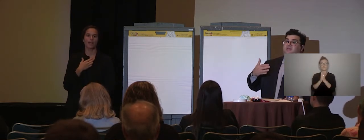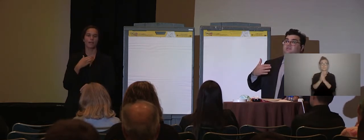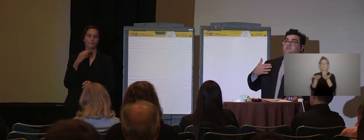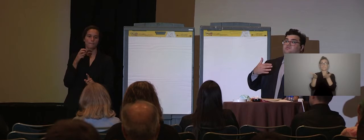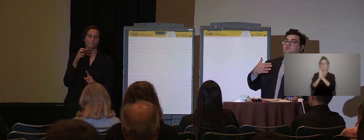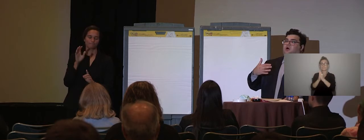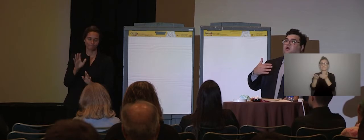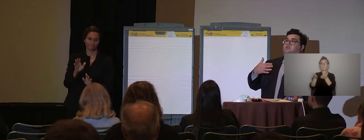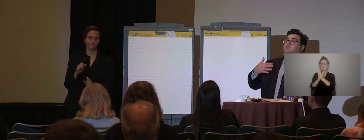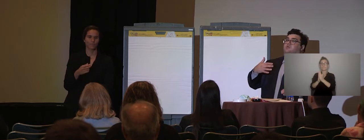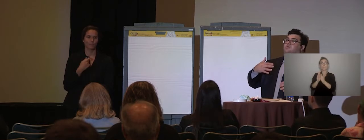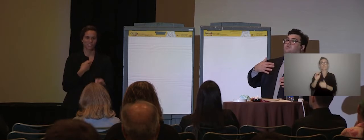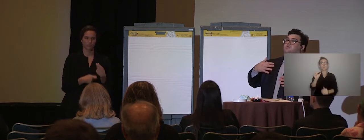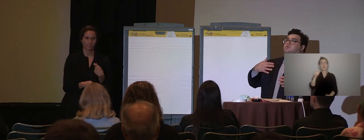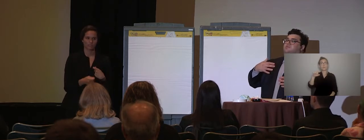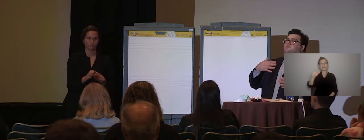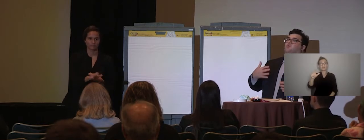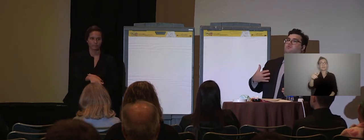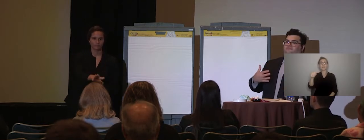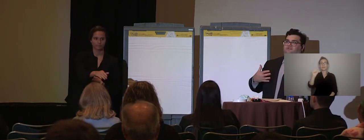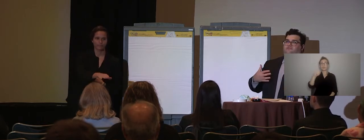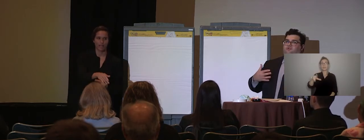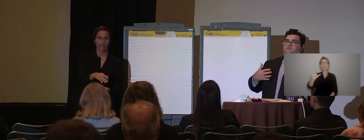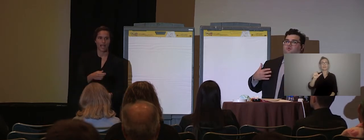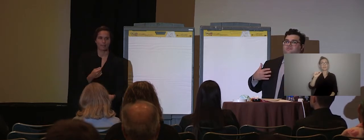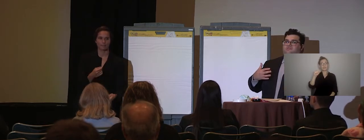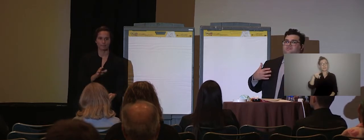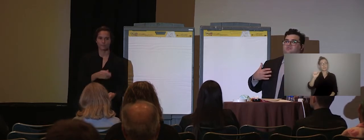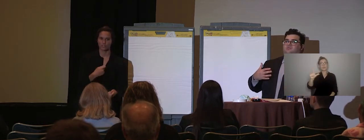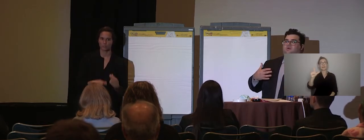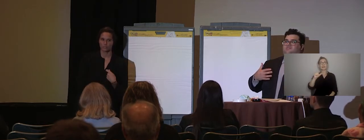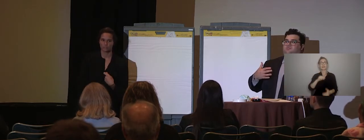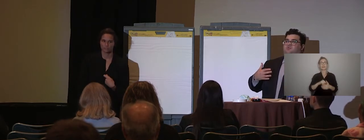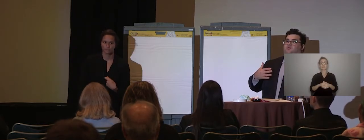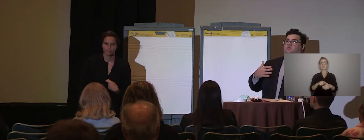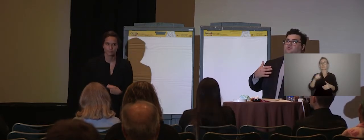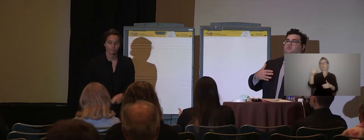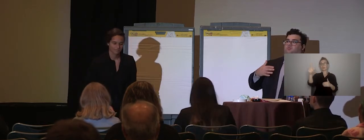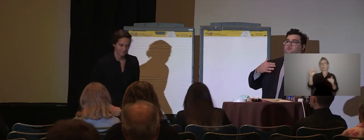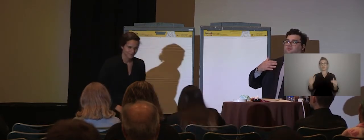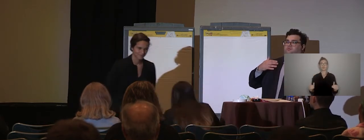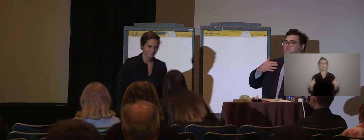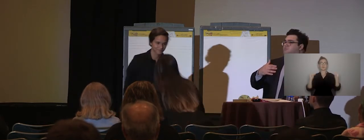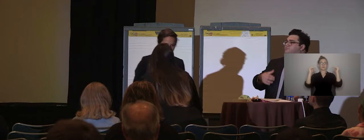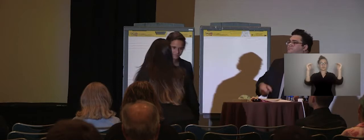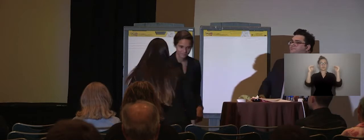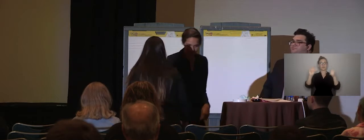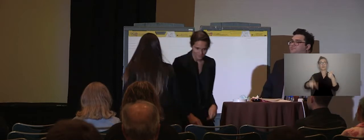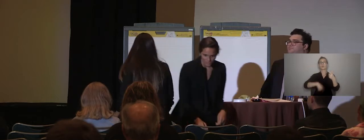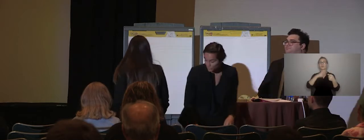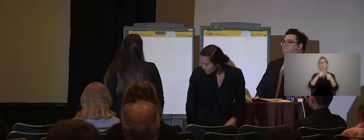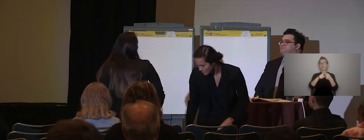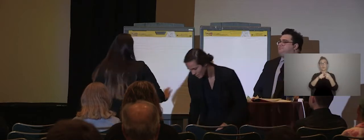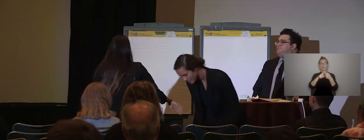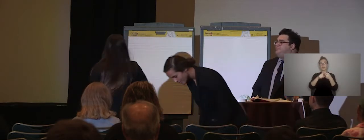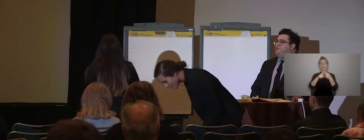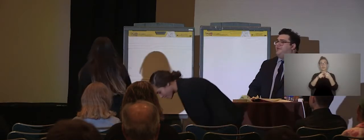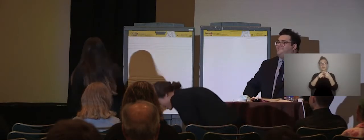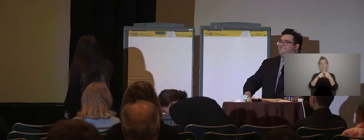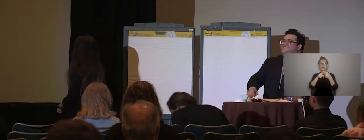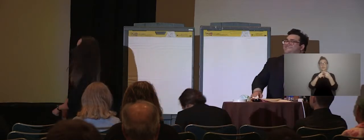appealing his case, and took on even more fervor once the U.S. Supreme Court ruled.